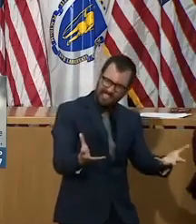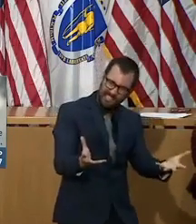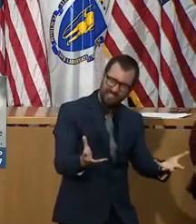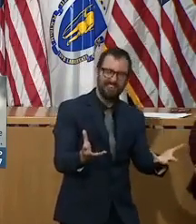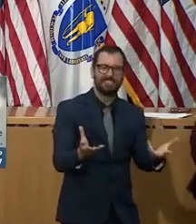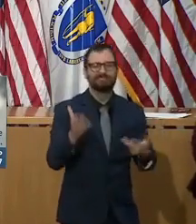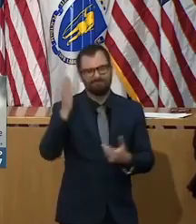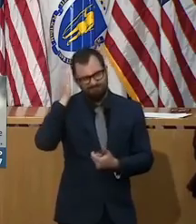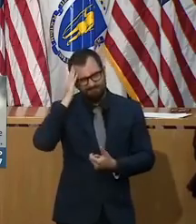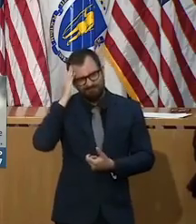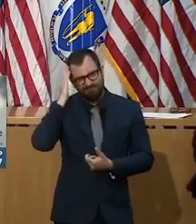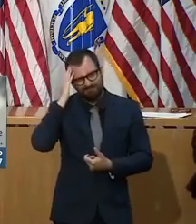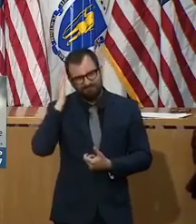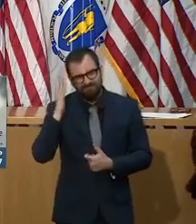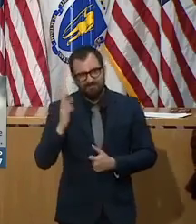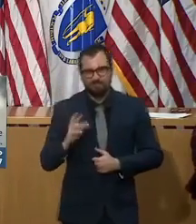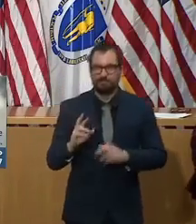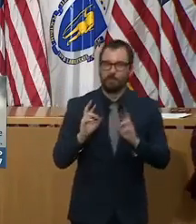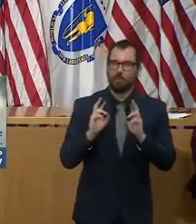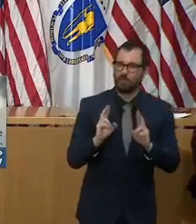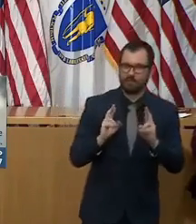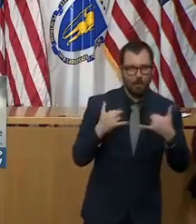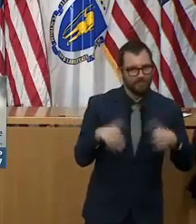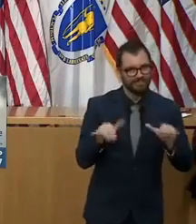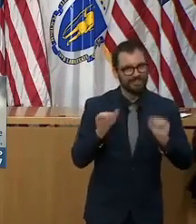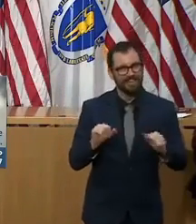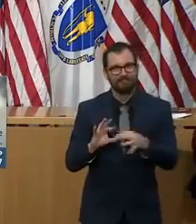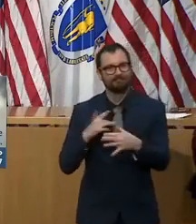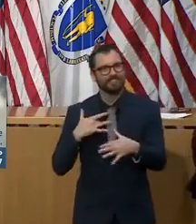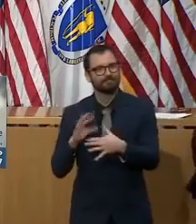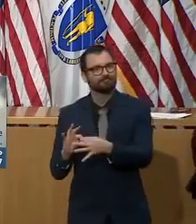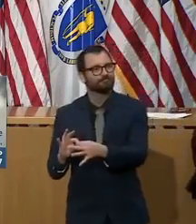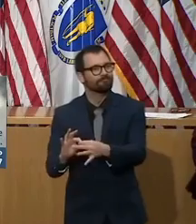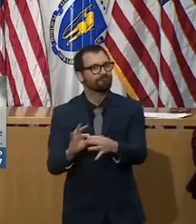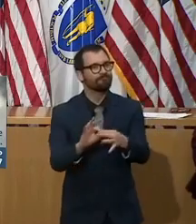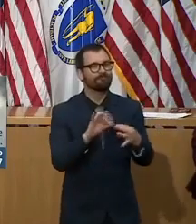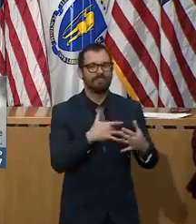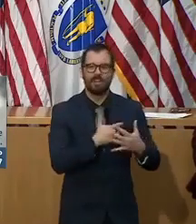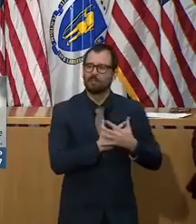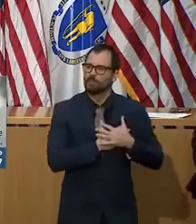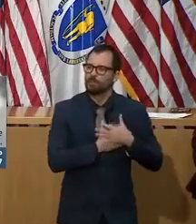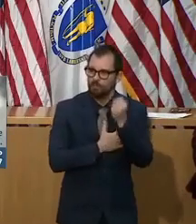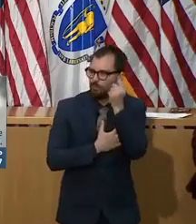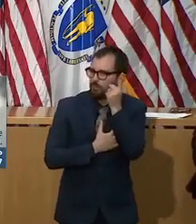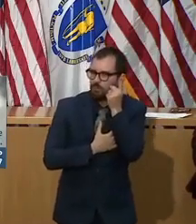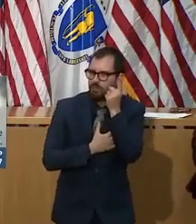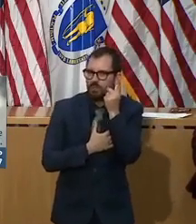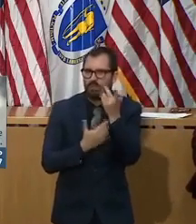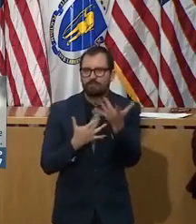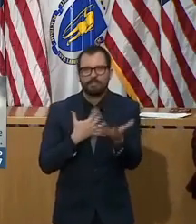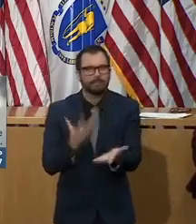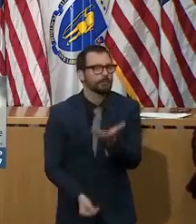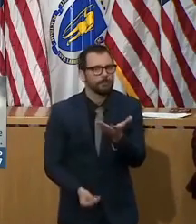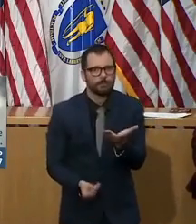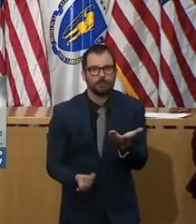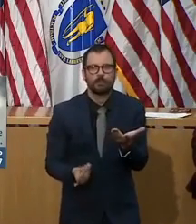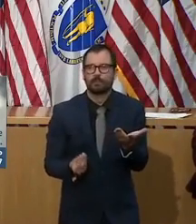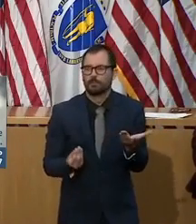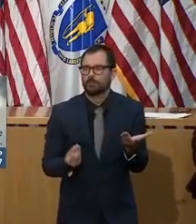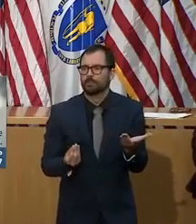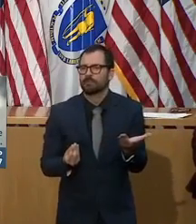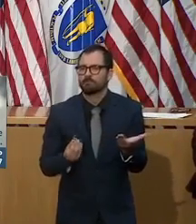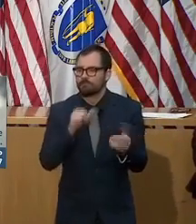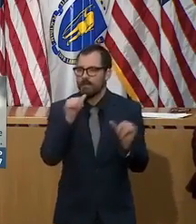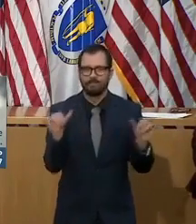And I'm sympathetic to that, but I'm also very sympathetic to the fact that there's lots